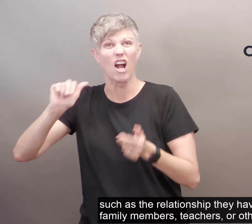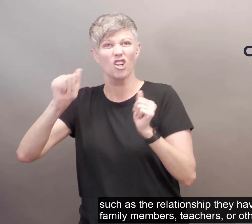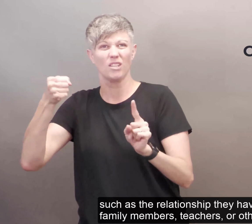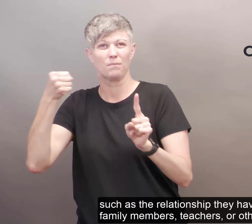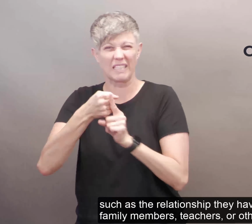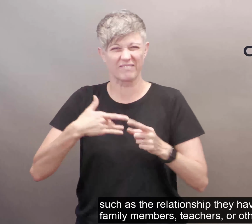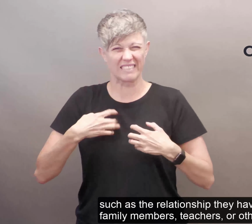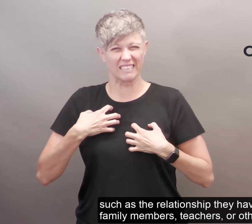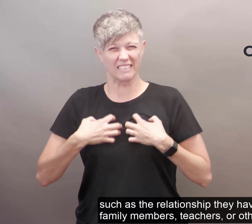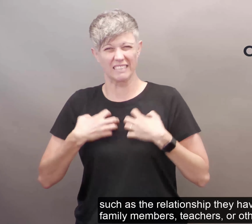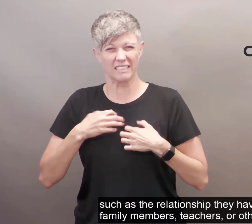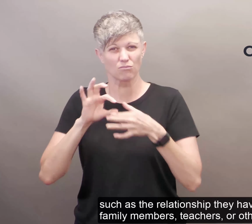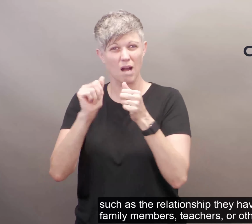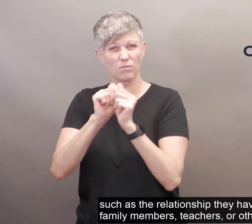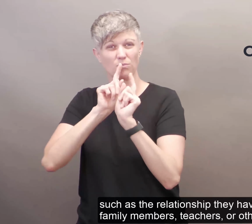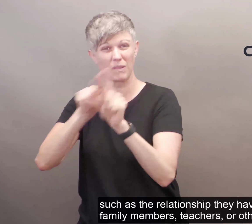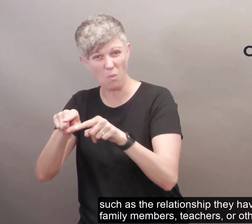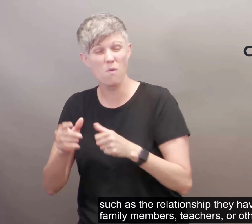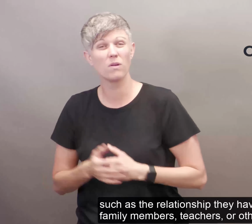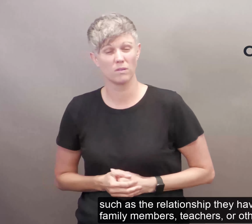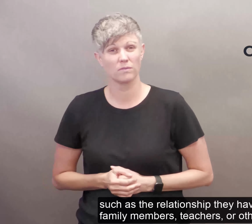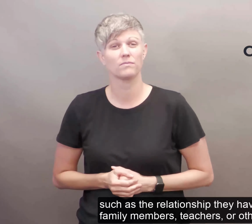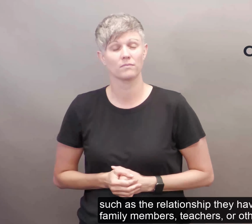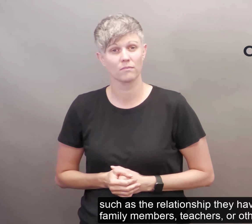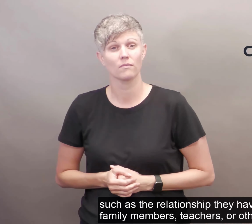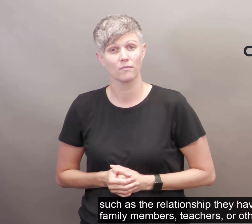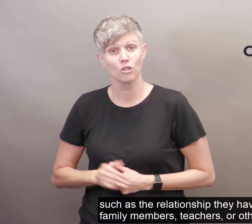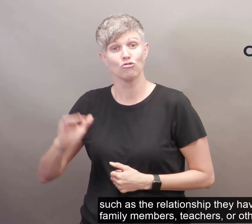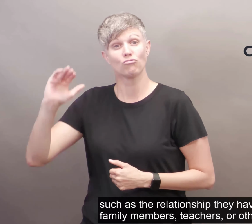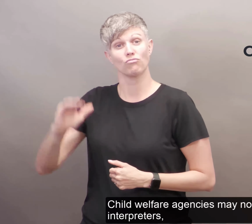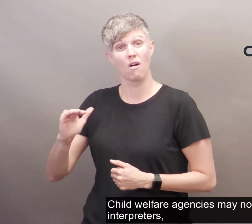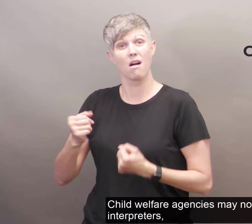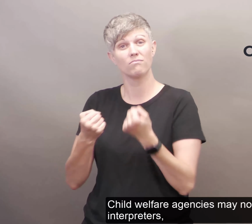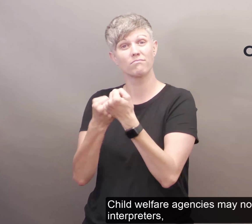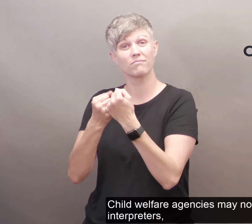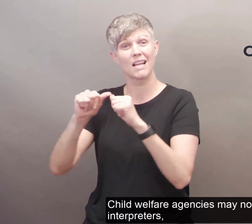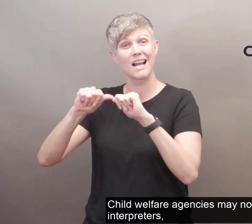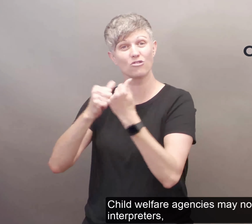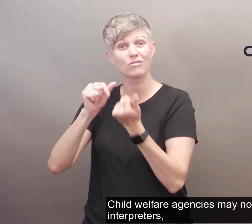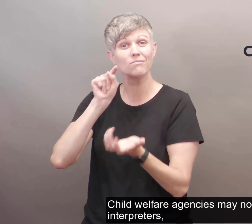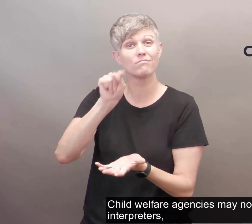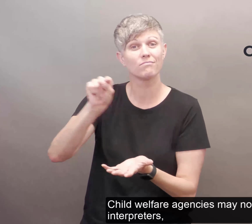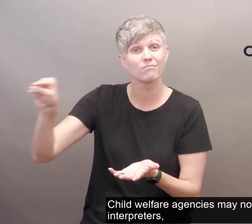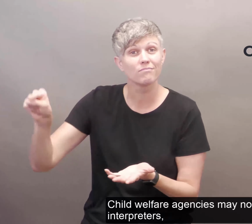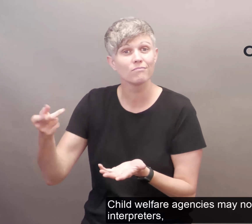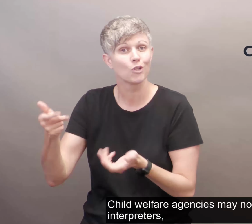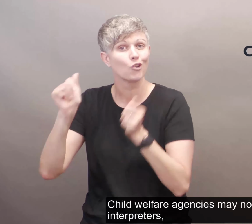Child welfare agencies may not provide interpreters, creating additional barriers to reporting.